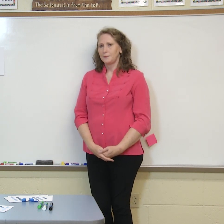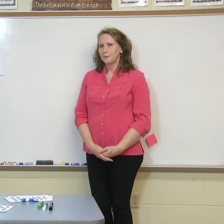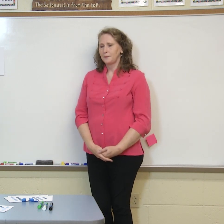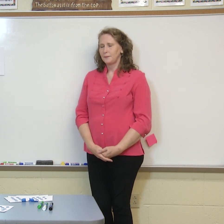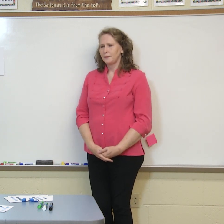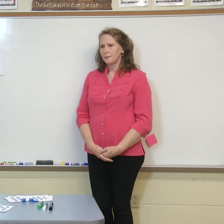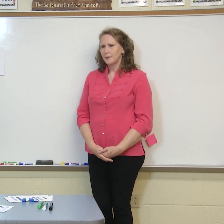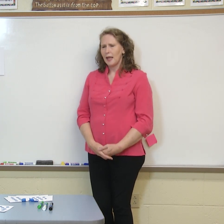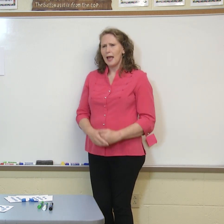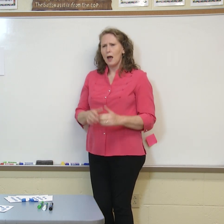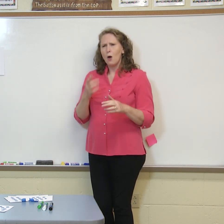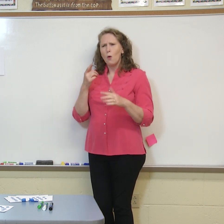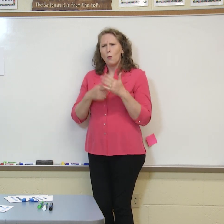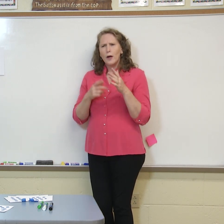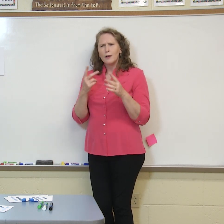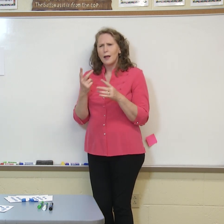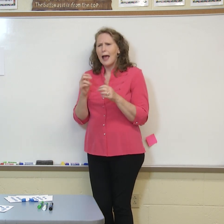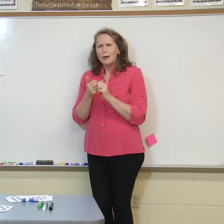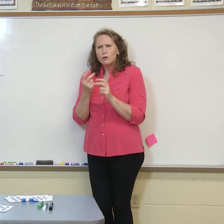How did you know?